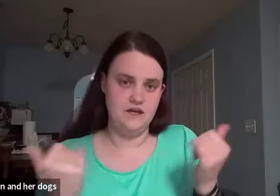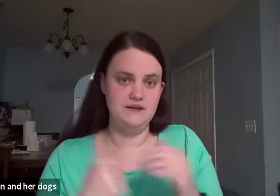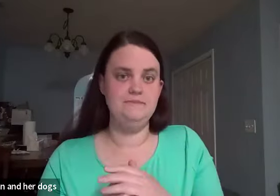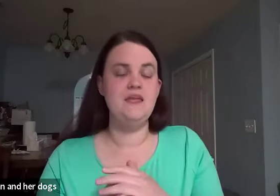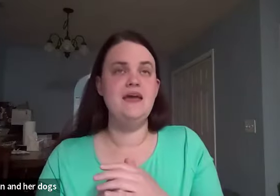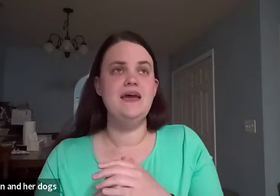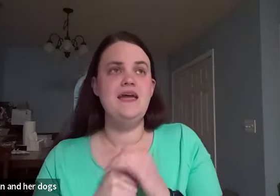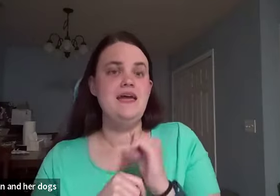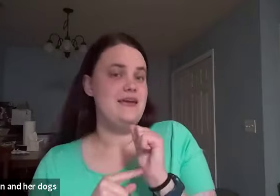forget it.